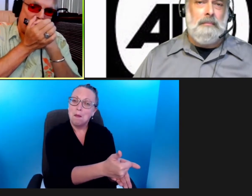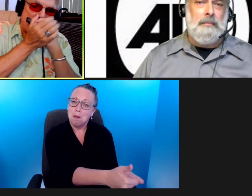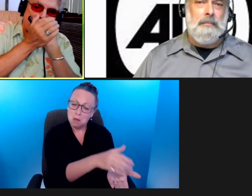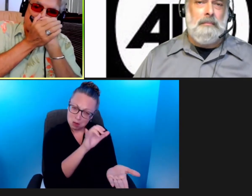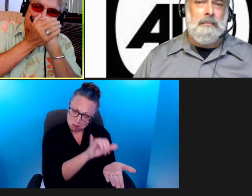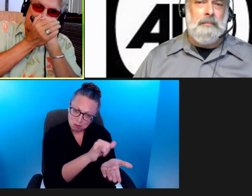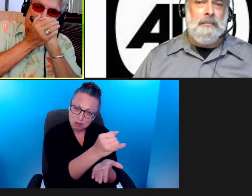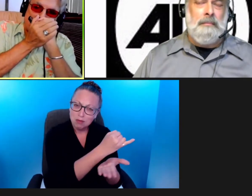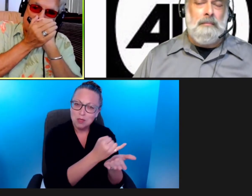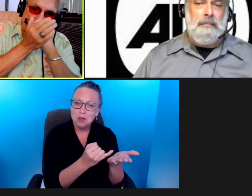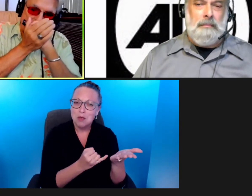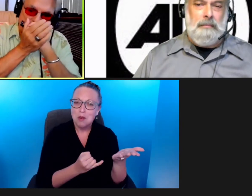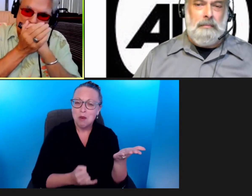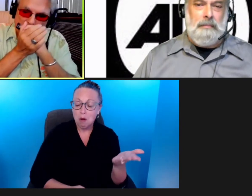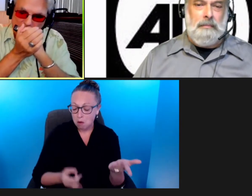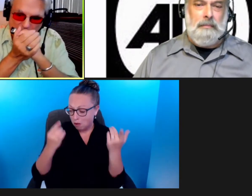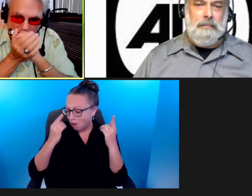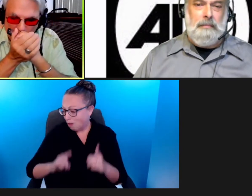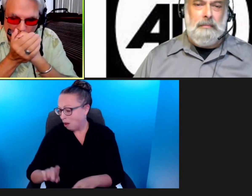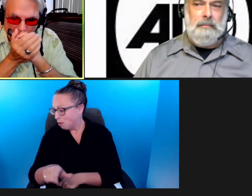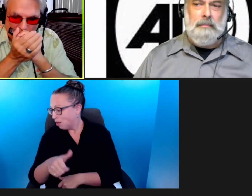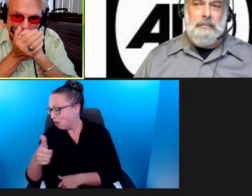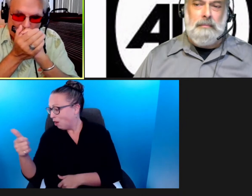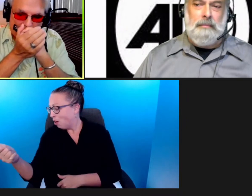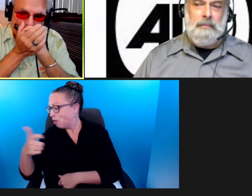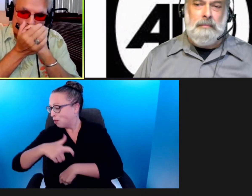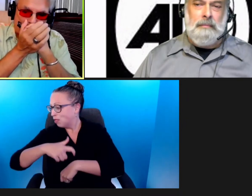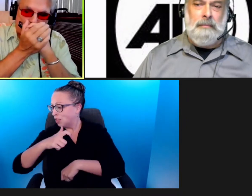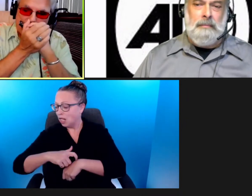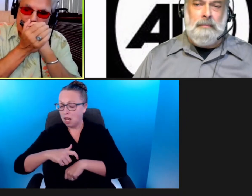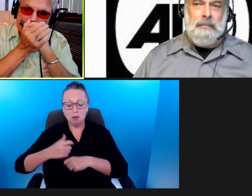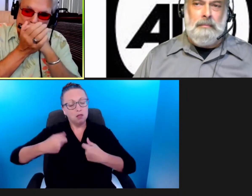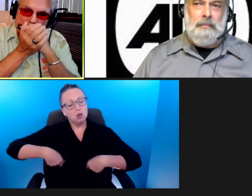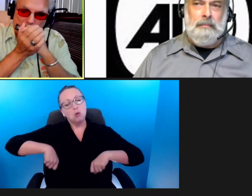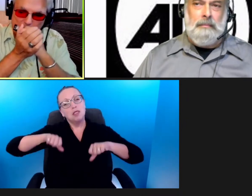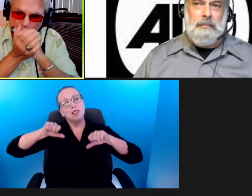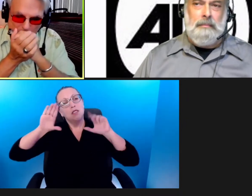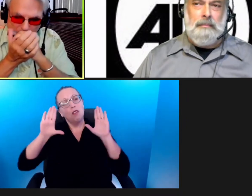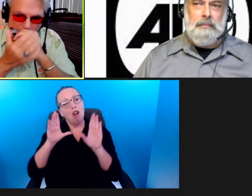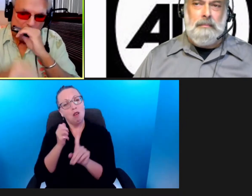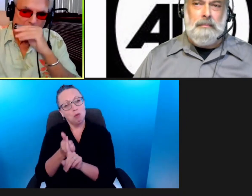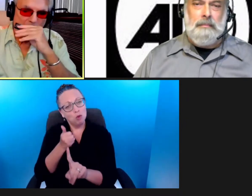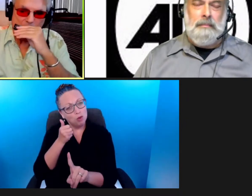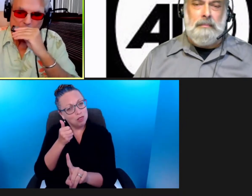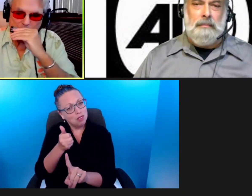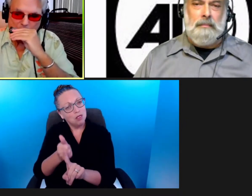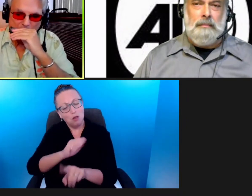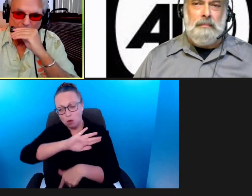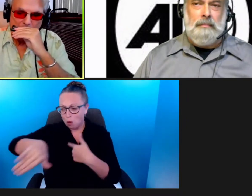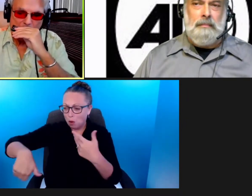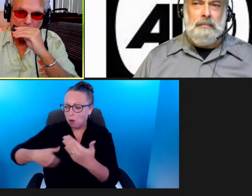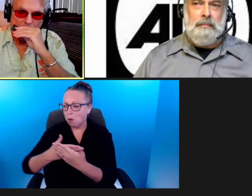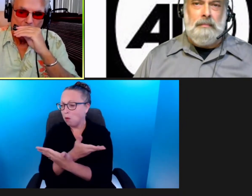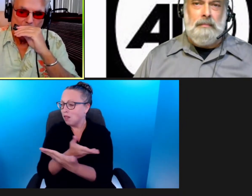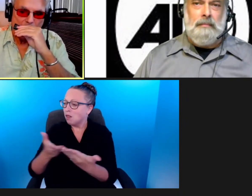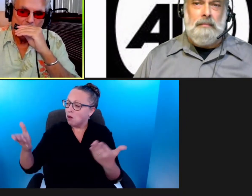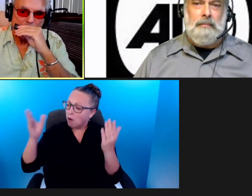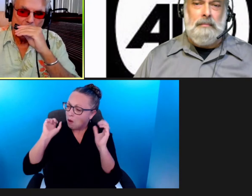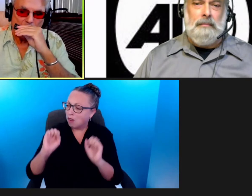There is art in selfless giving, so we all may know